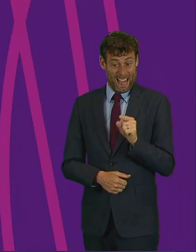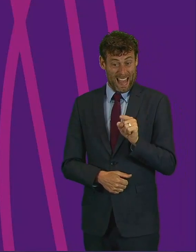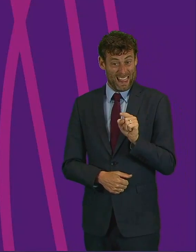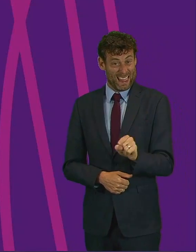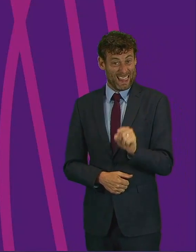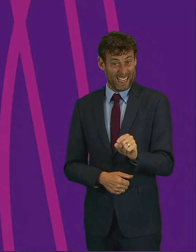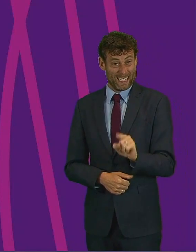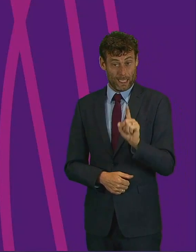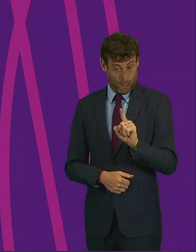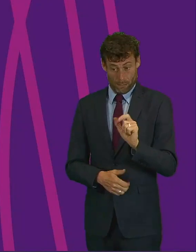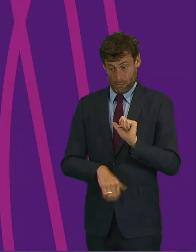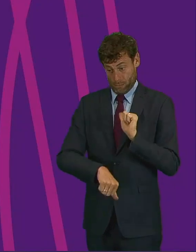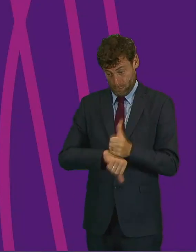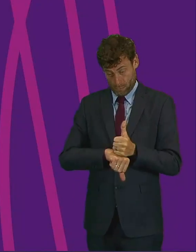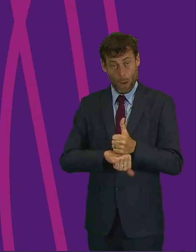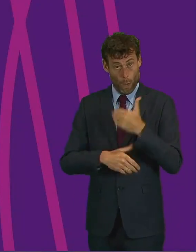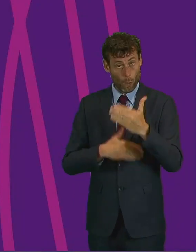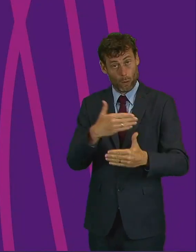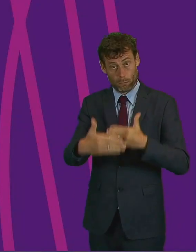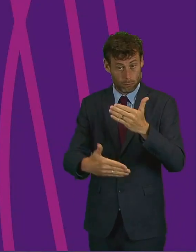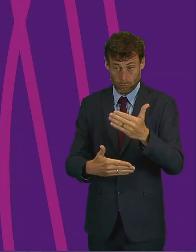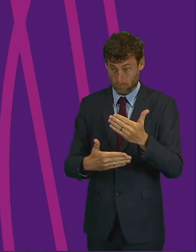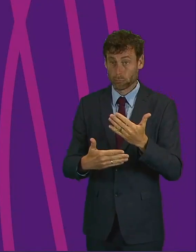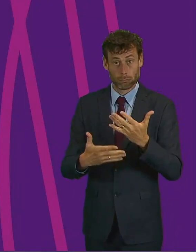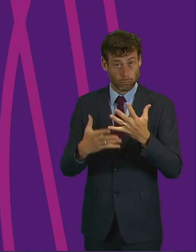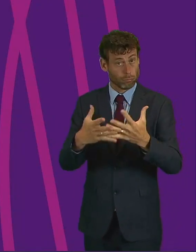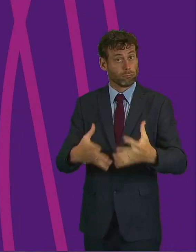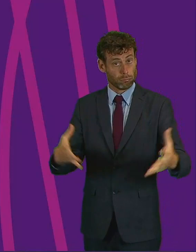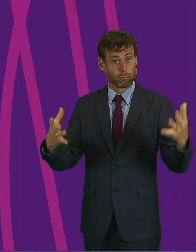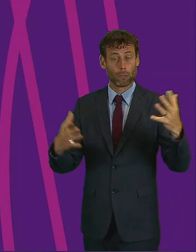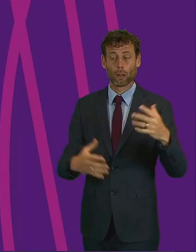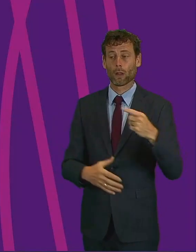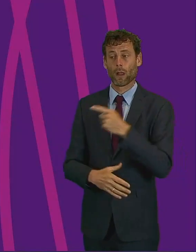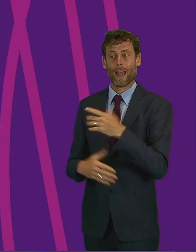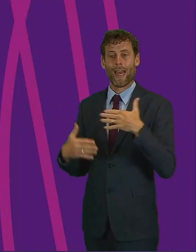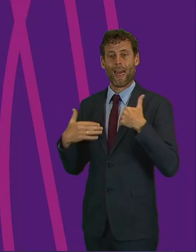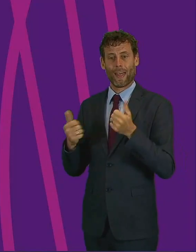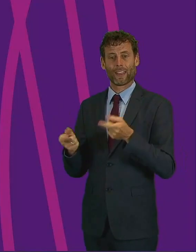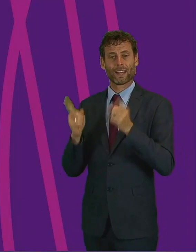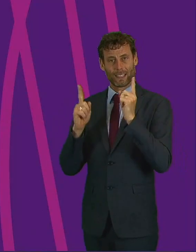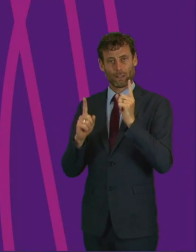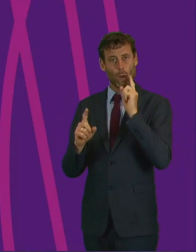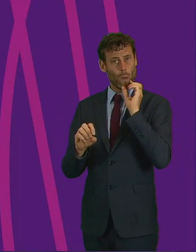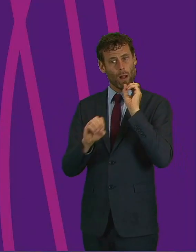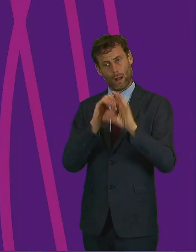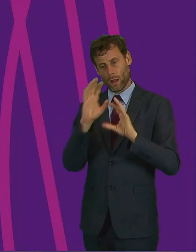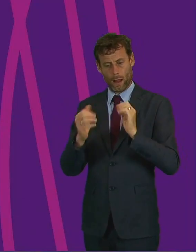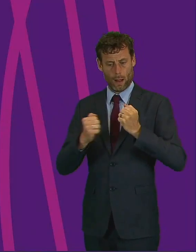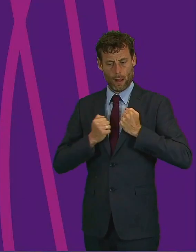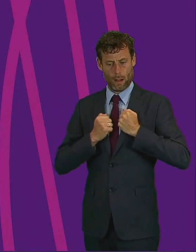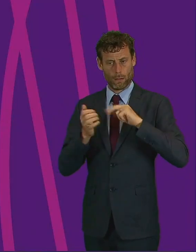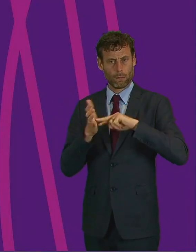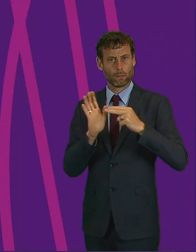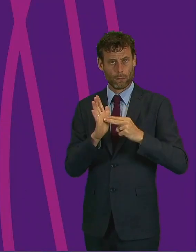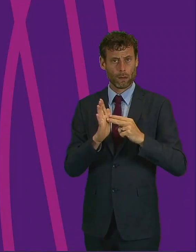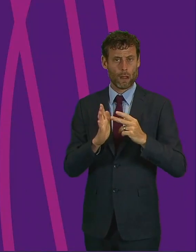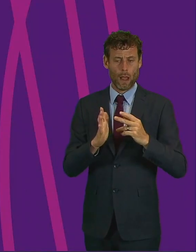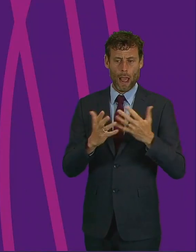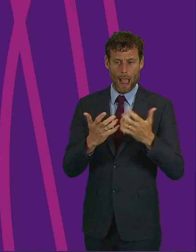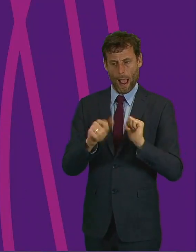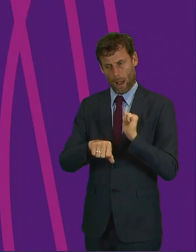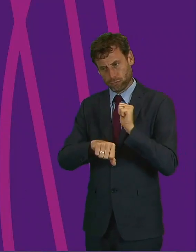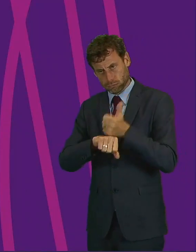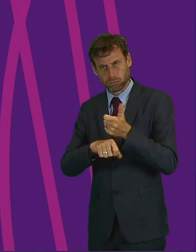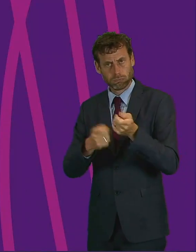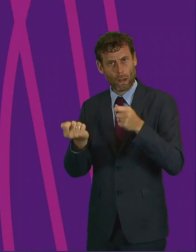is underway and progressing, and the Health Secretary will set out more details of the programme of delivery of that,